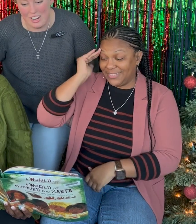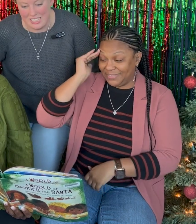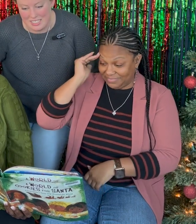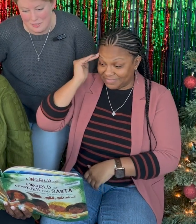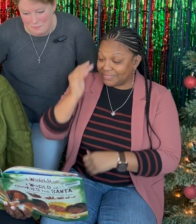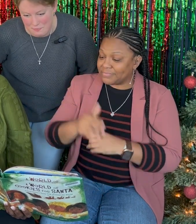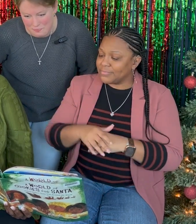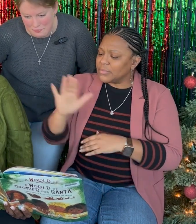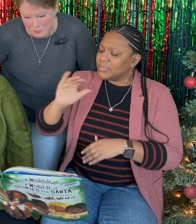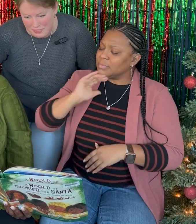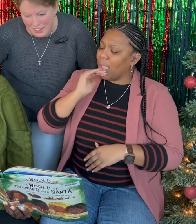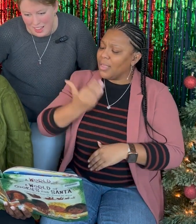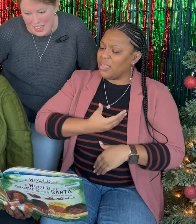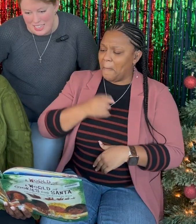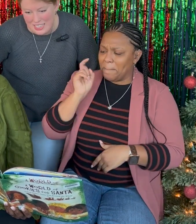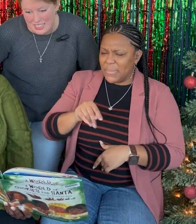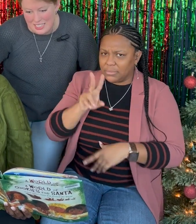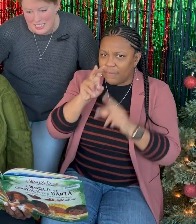Ireland.